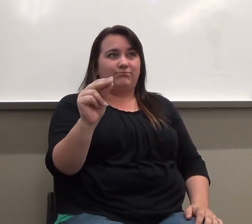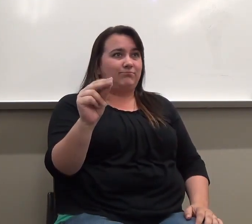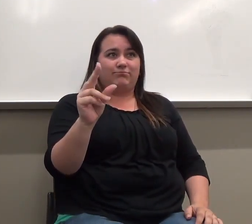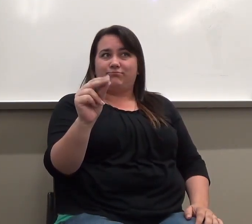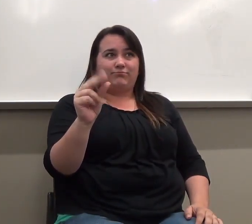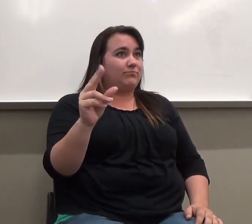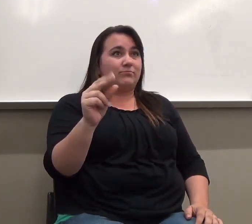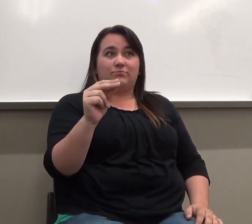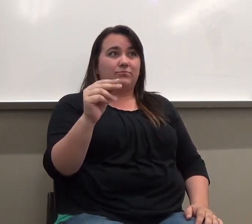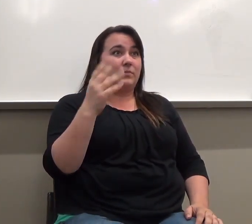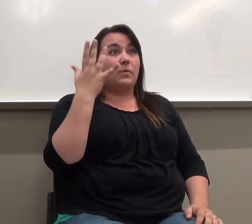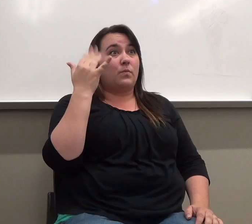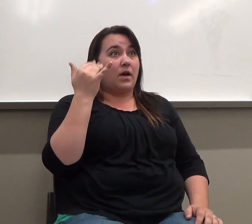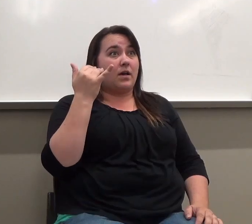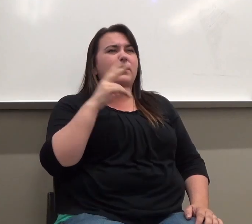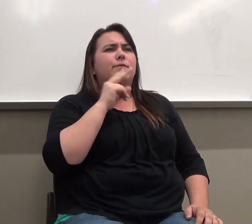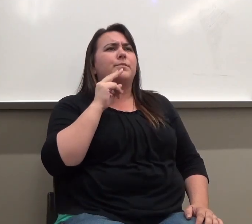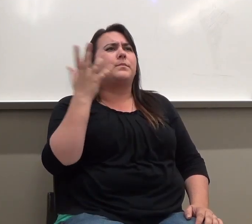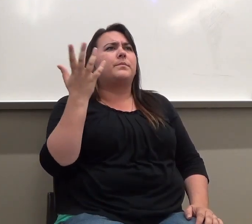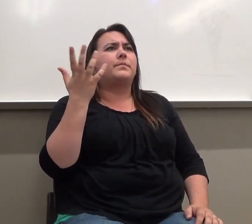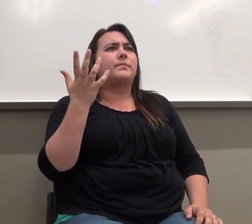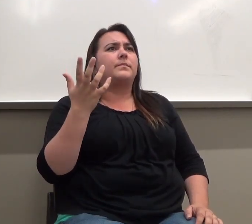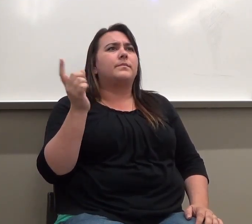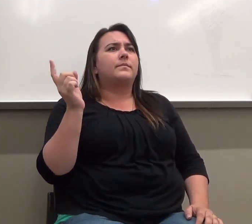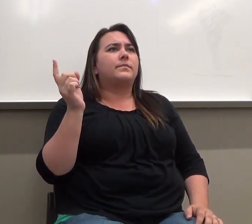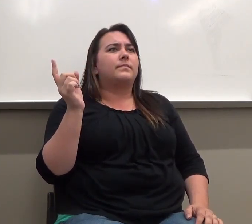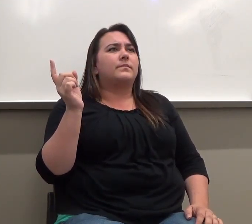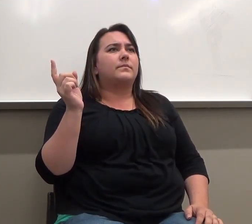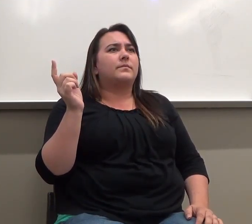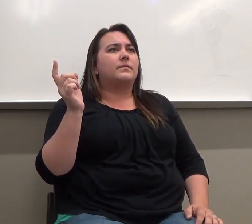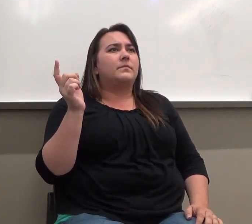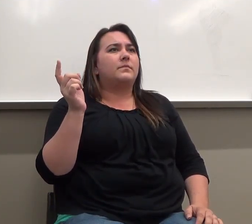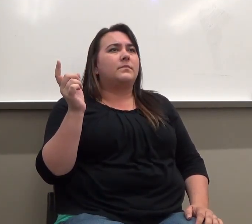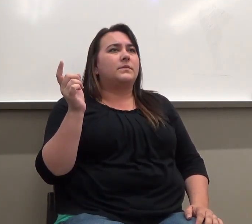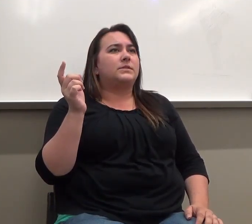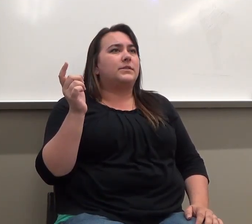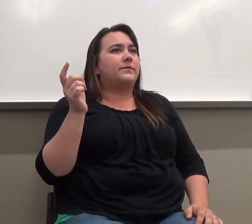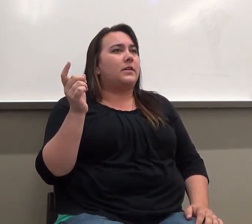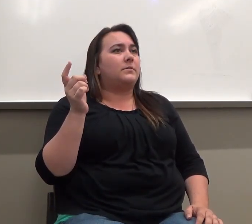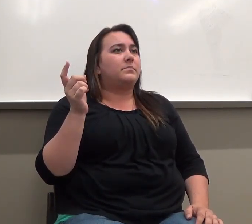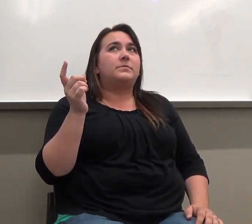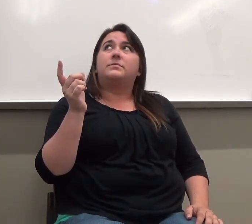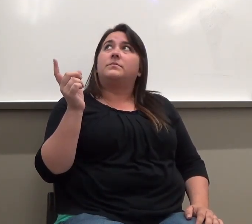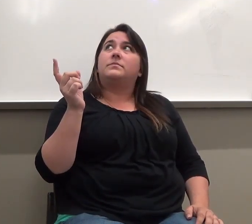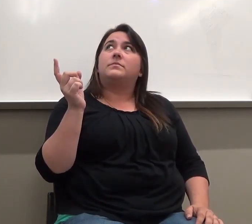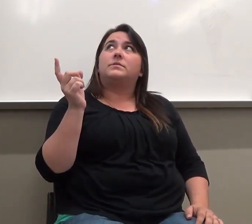you. Does the verb in this sentence agree with its subject?